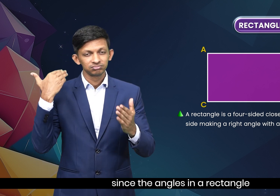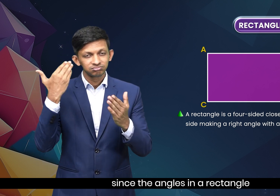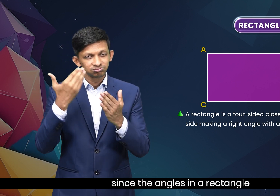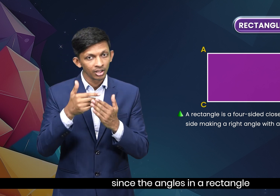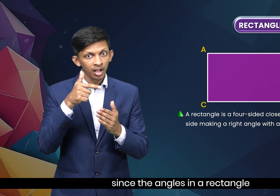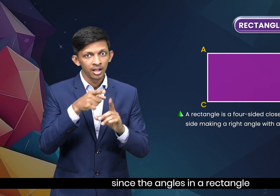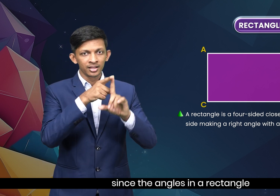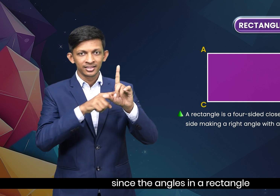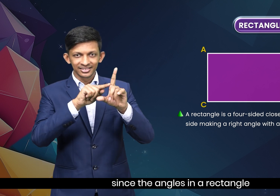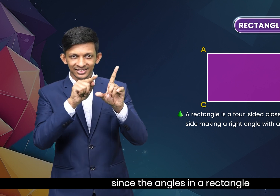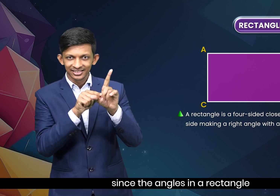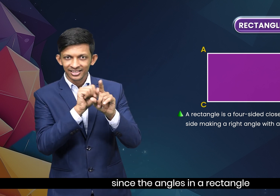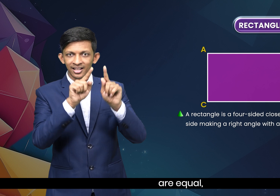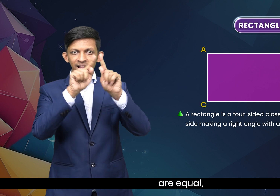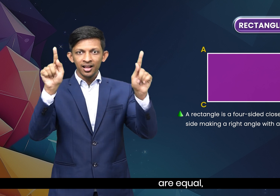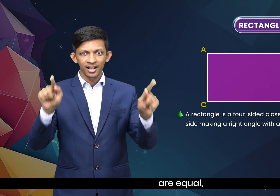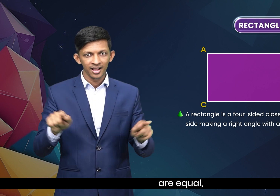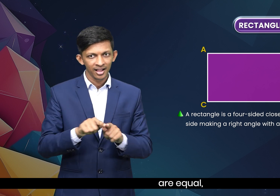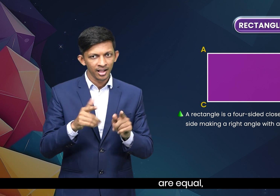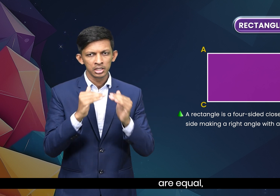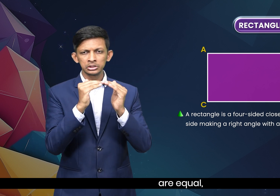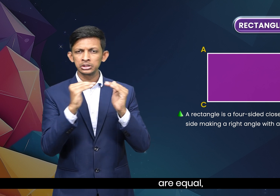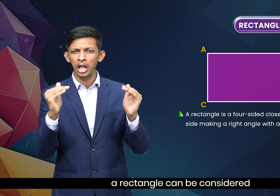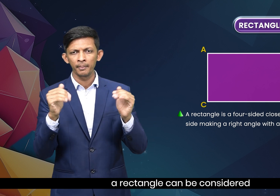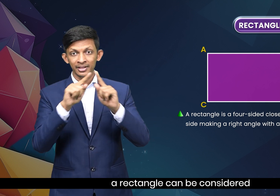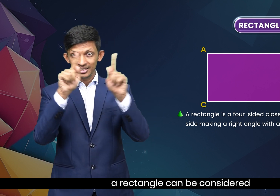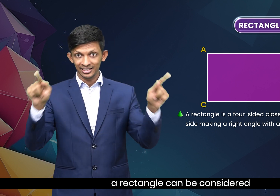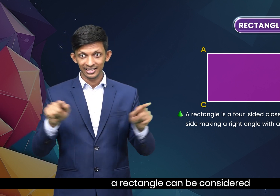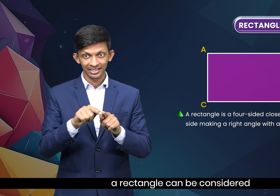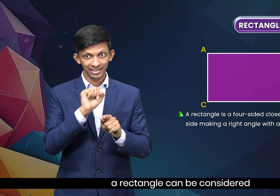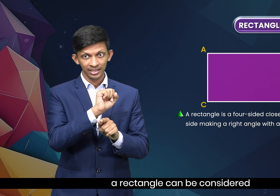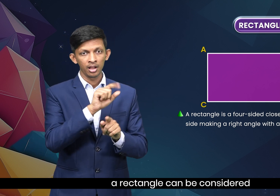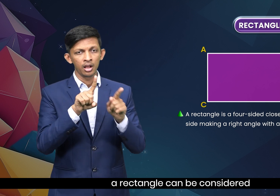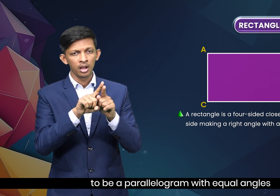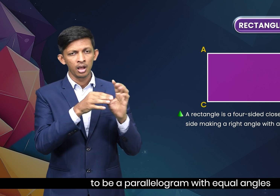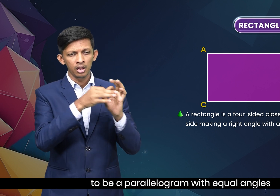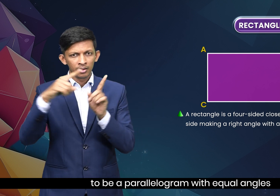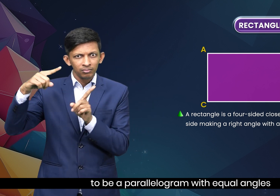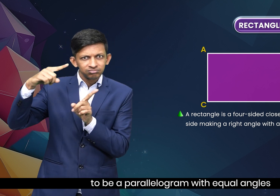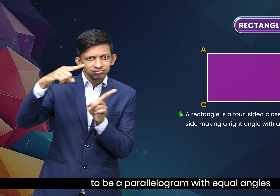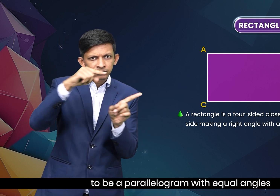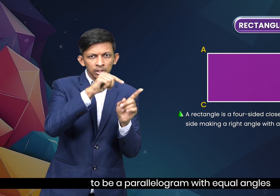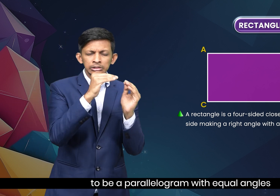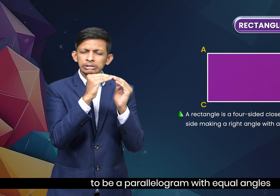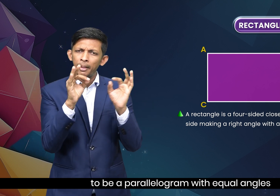Since the angles in a rectangle are equal, a rectangle can be considered to be a parallelogram with equal